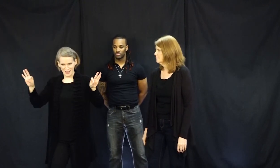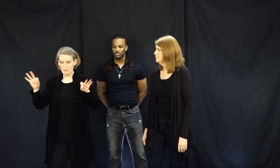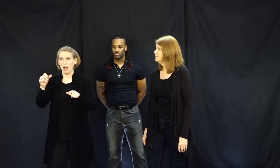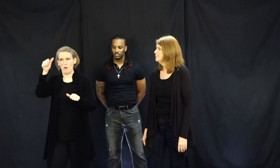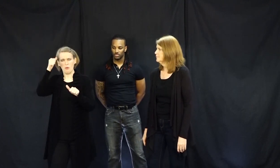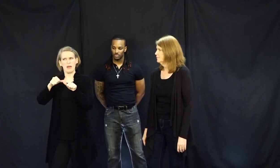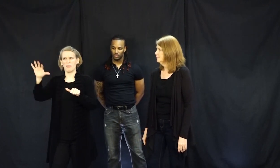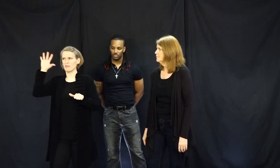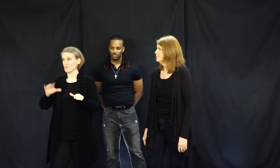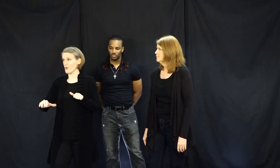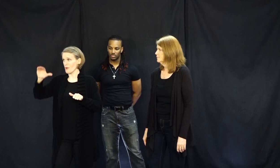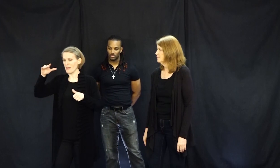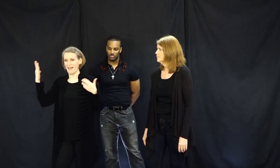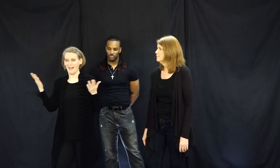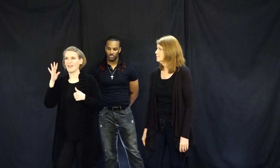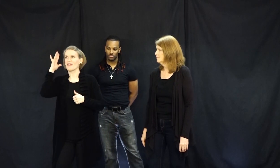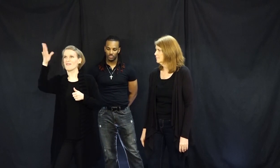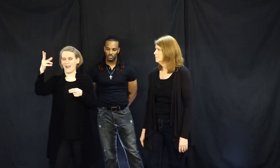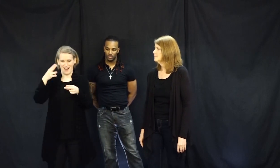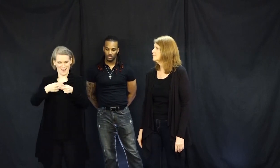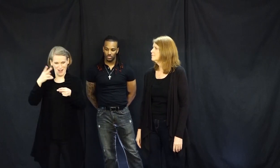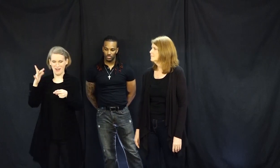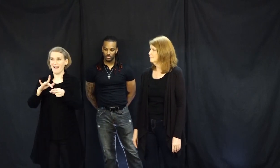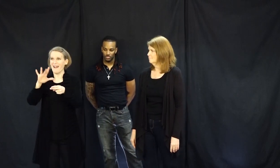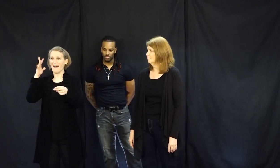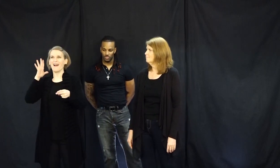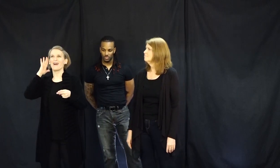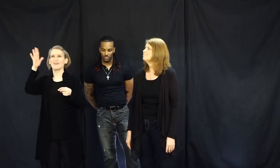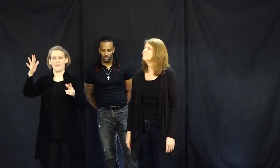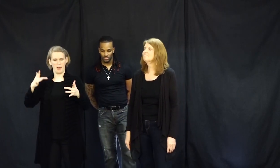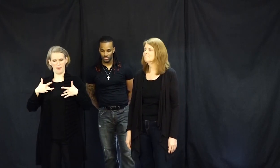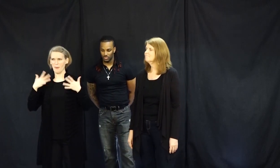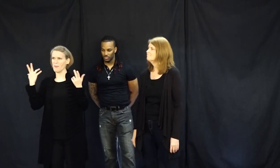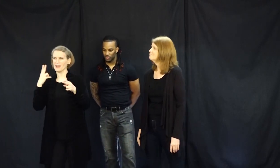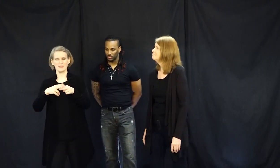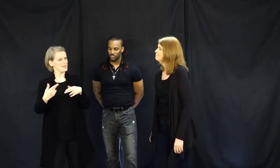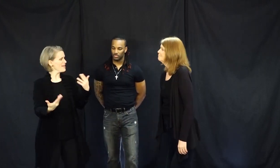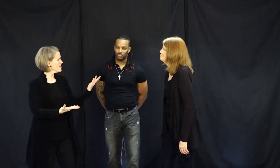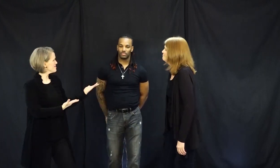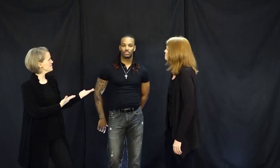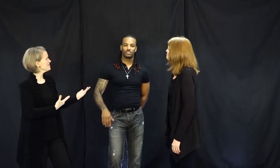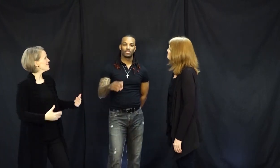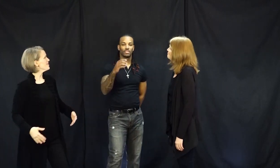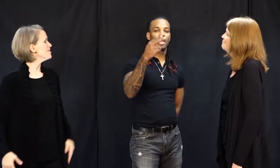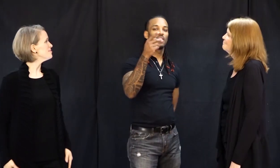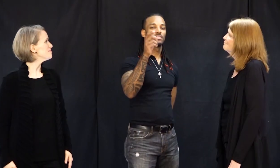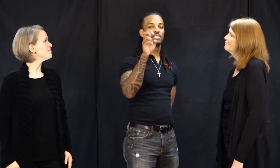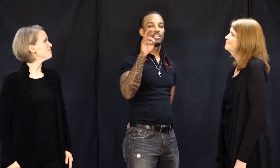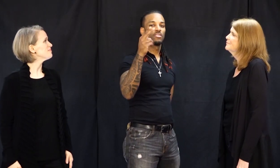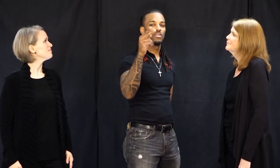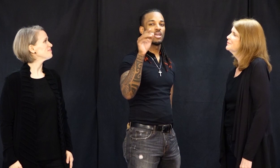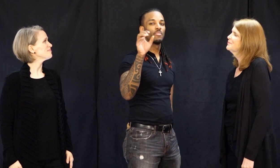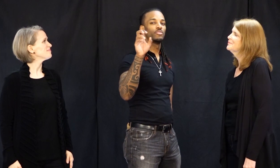forget from whence you came, and the world's gonna know your name. What's your name, man? Alexander